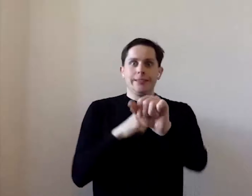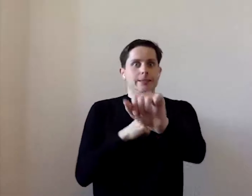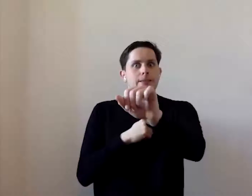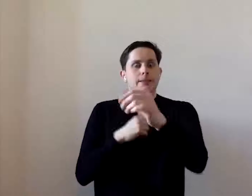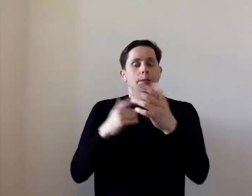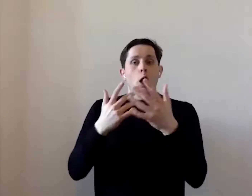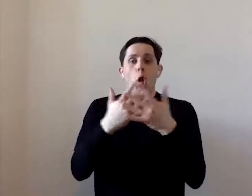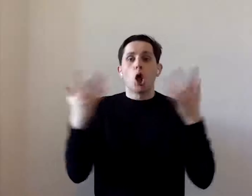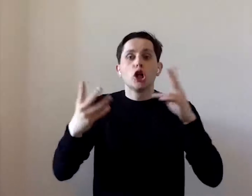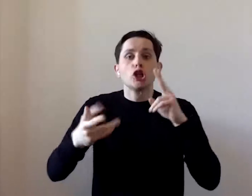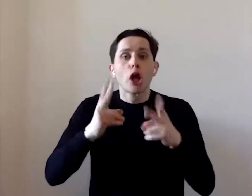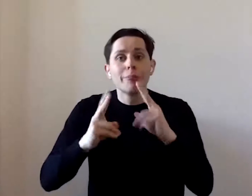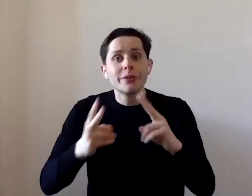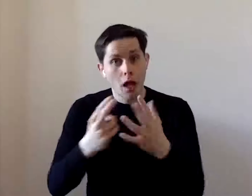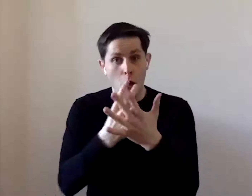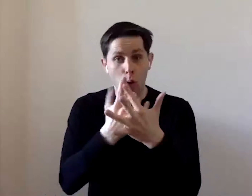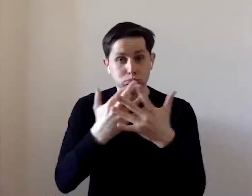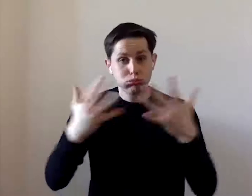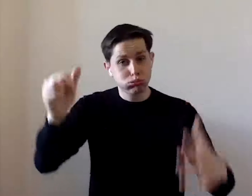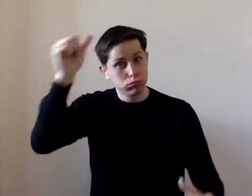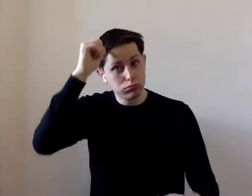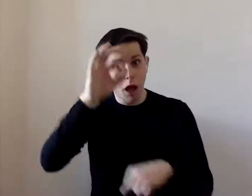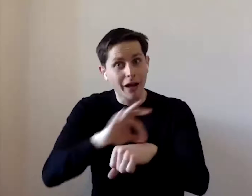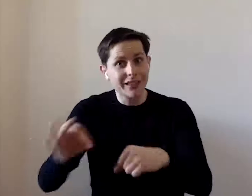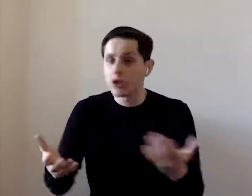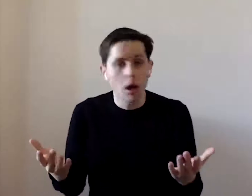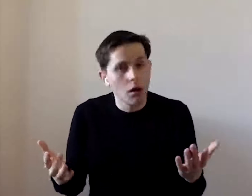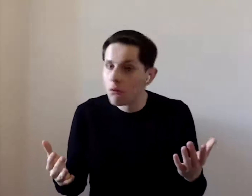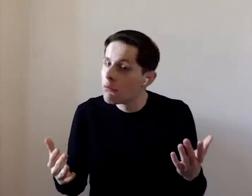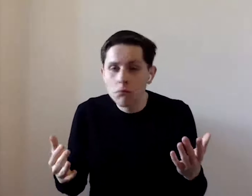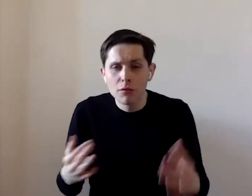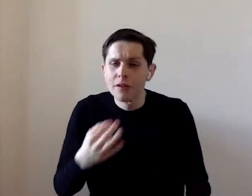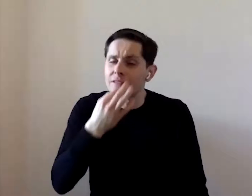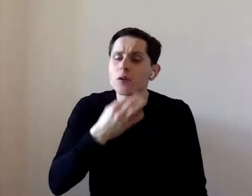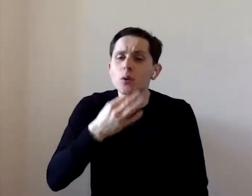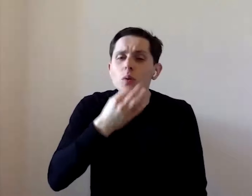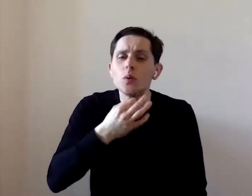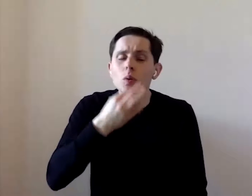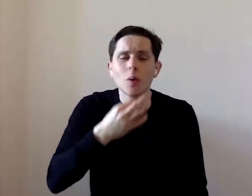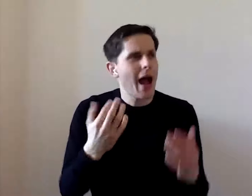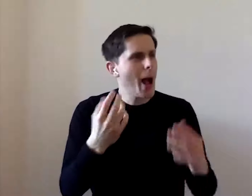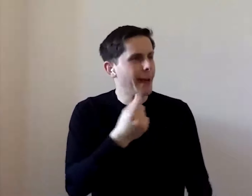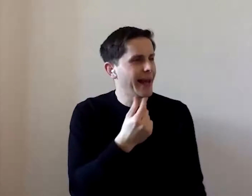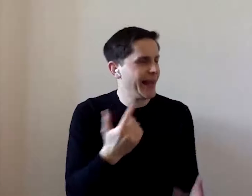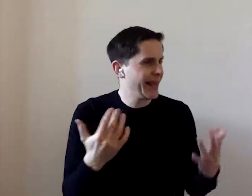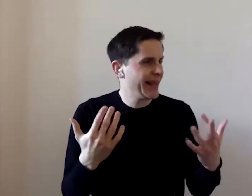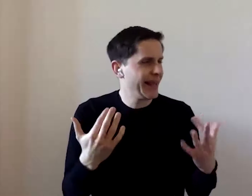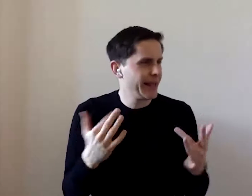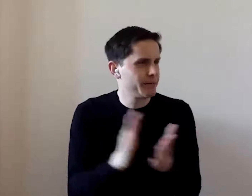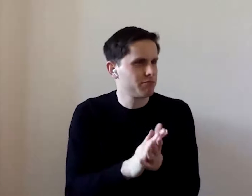Yes, because really there aren't many interpreters that are fully qualified that have worked with deaf students in an